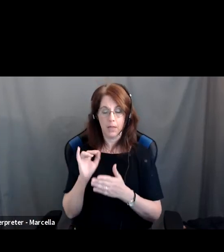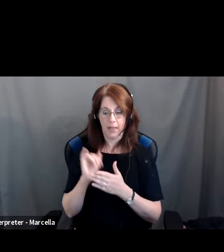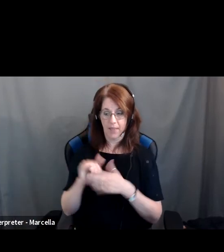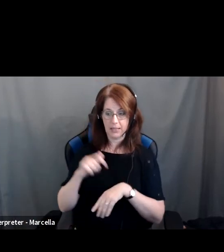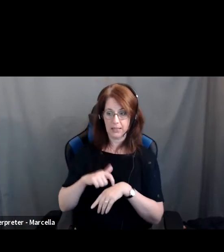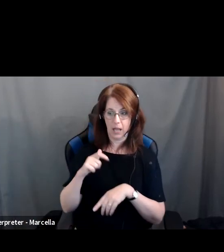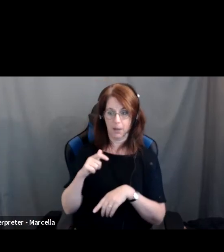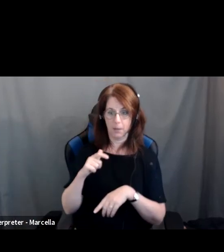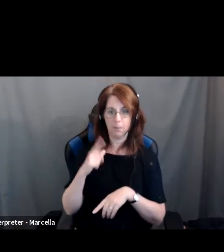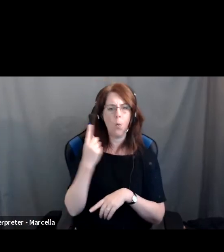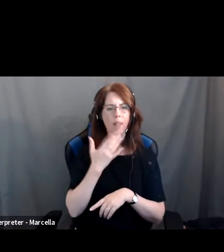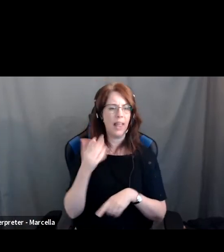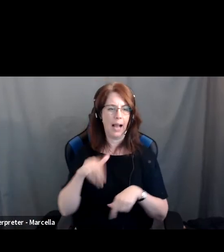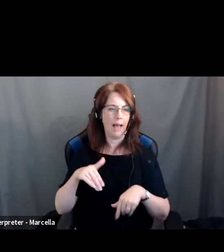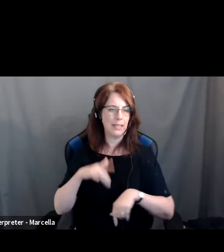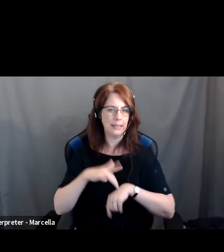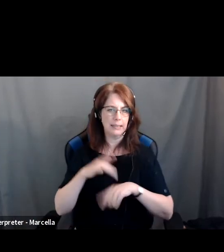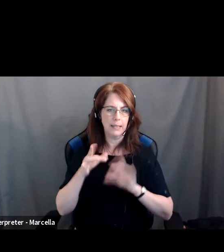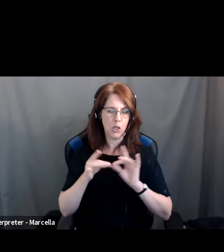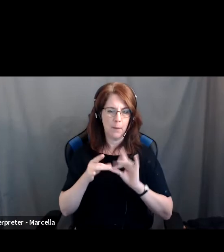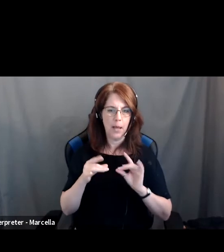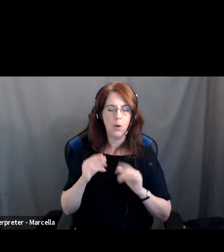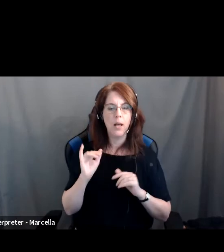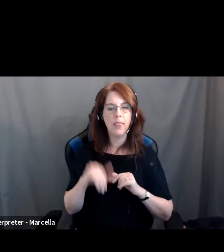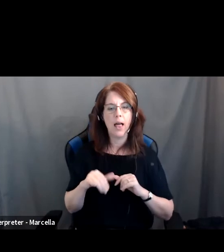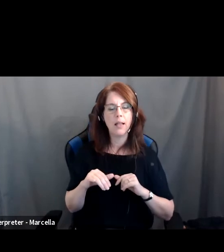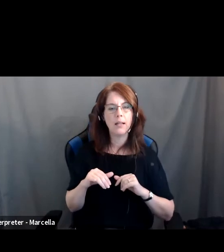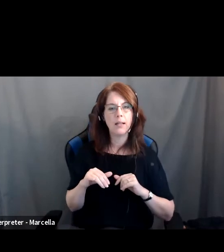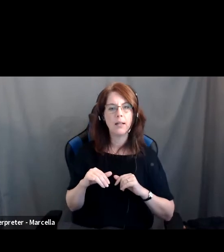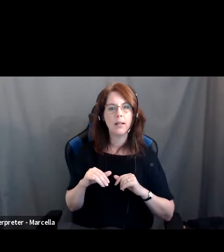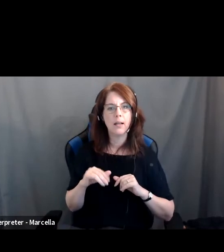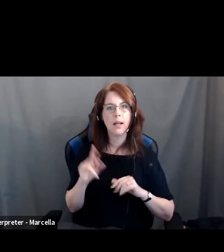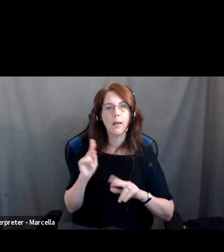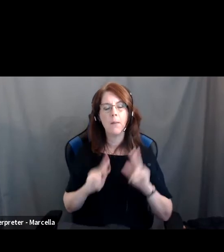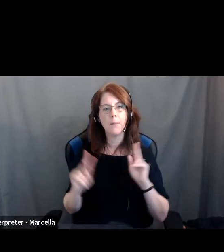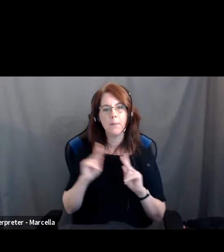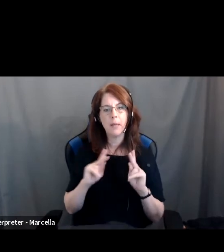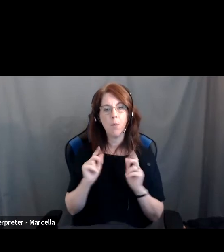hasn't been touched upon, and that's that people with new